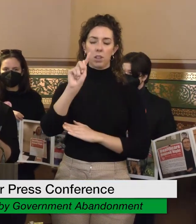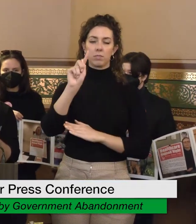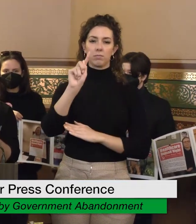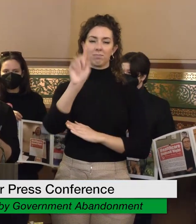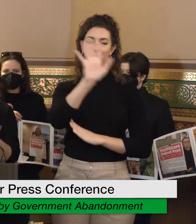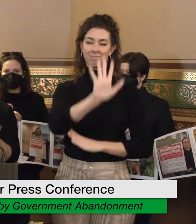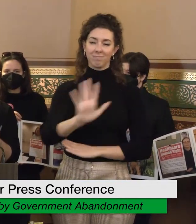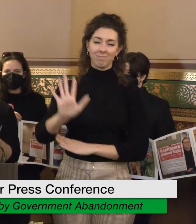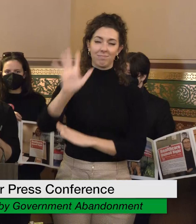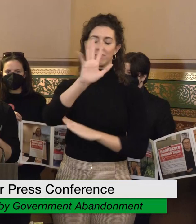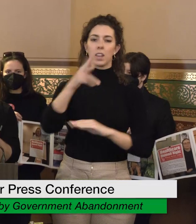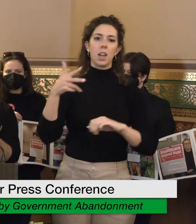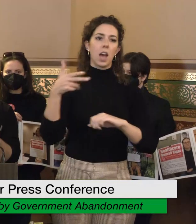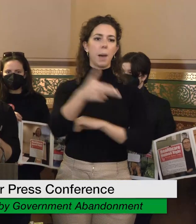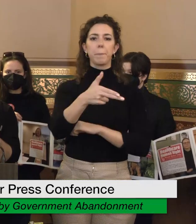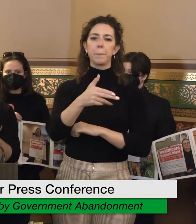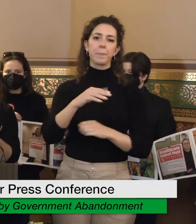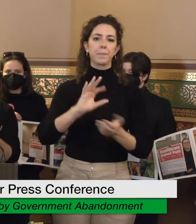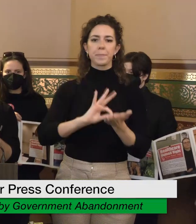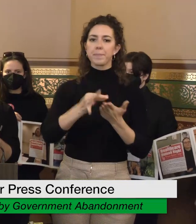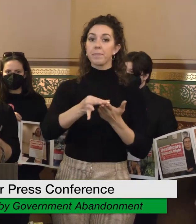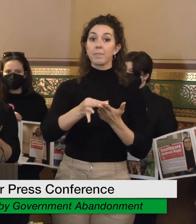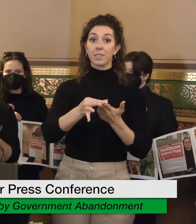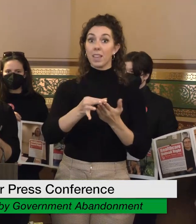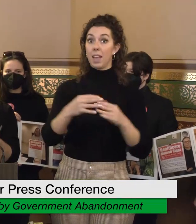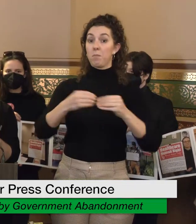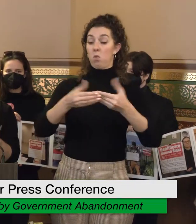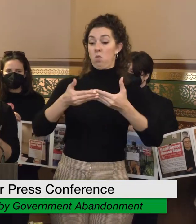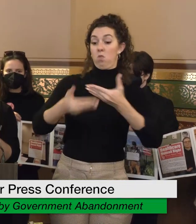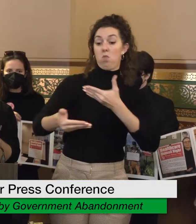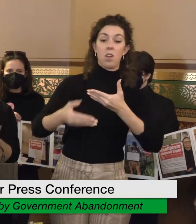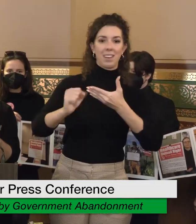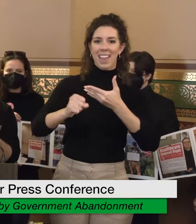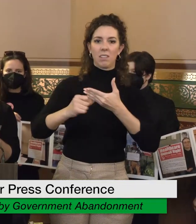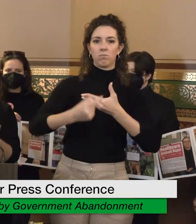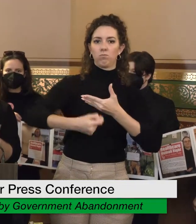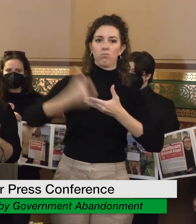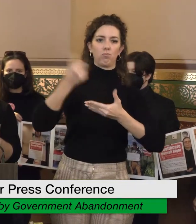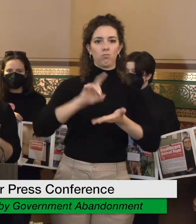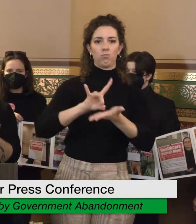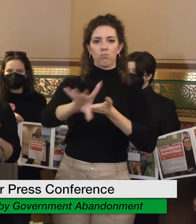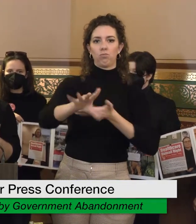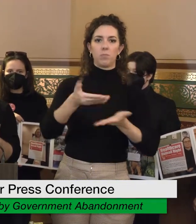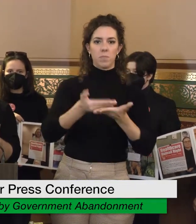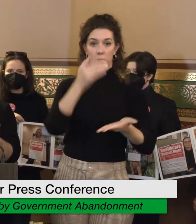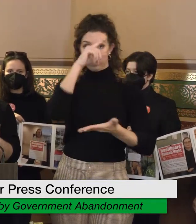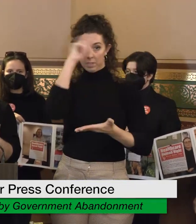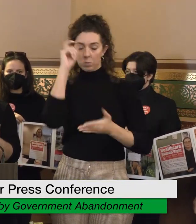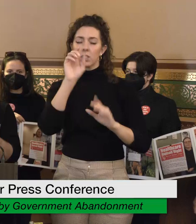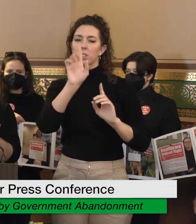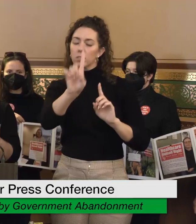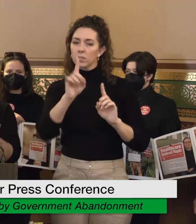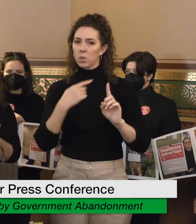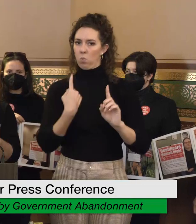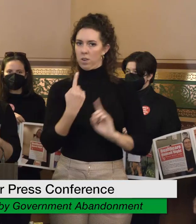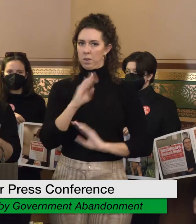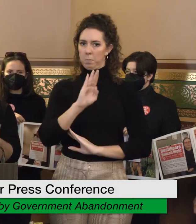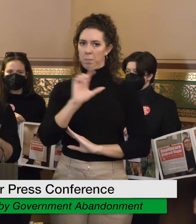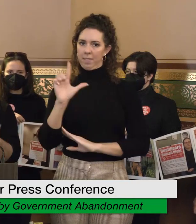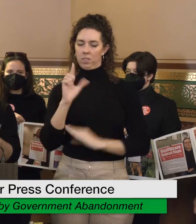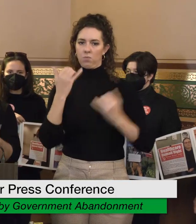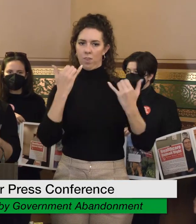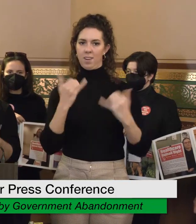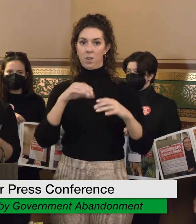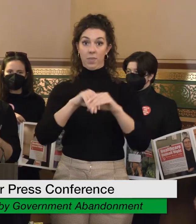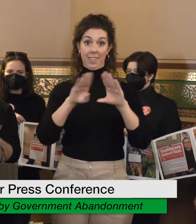Medicaid, and thousands more could be stripped of their health care by the summer. Now, there is an important bill in the Vermont House